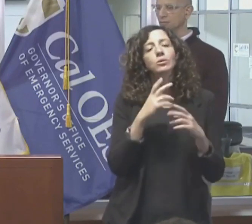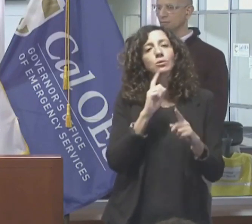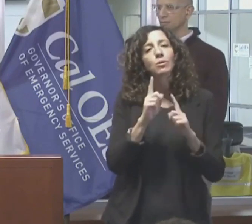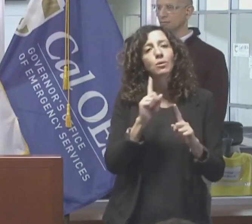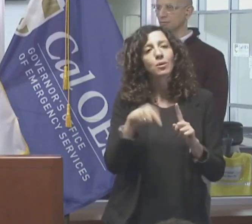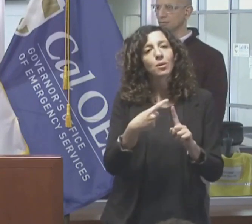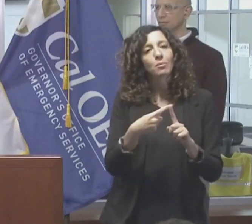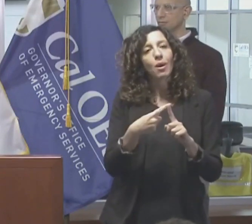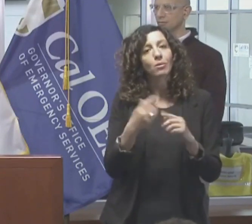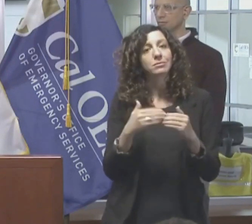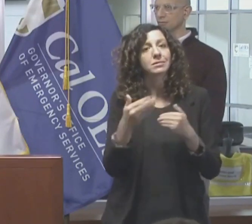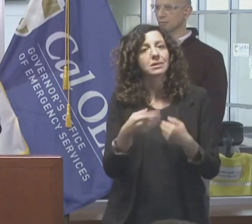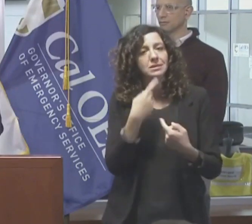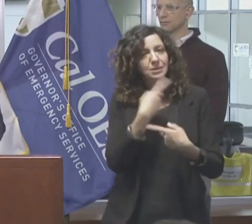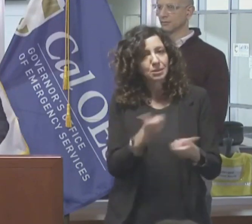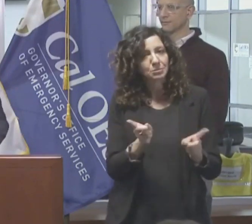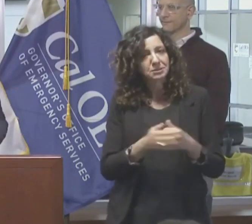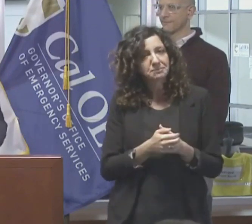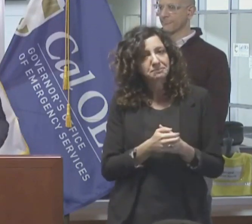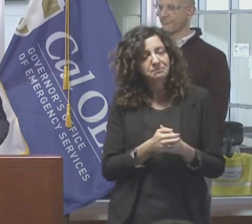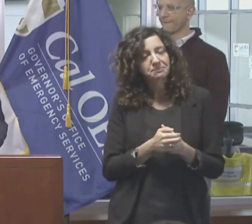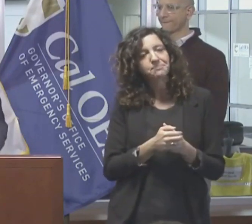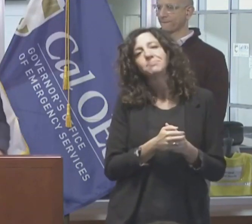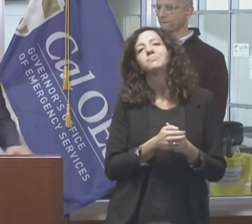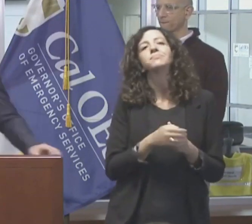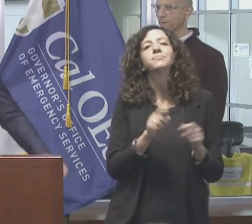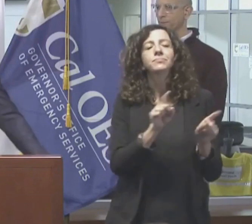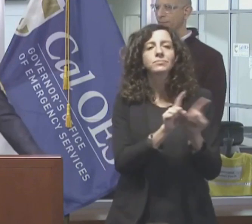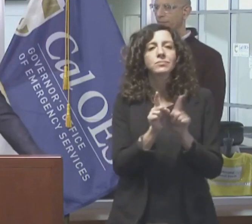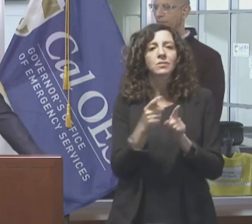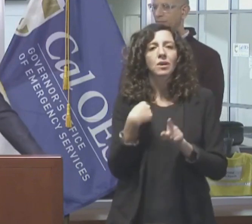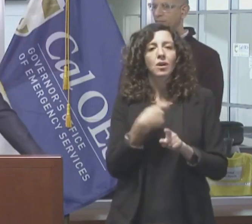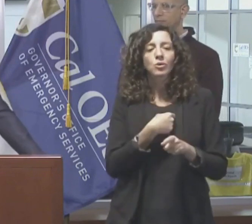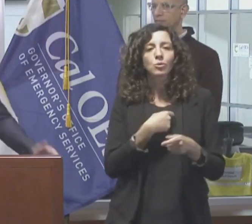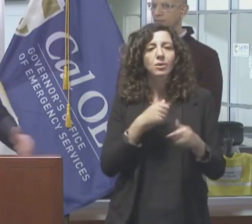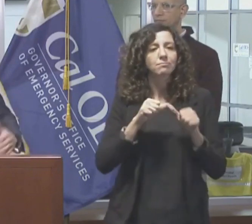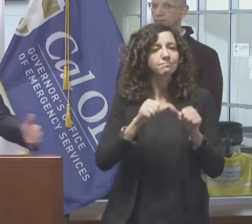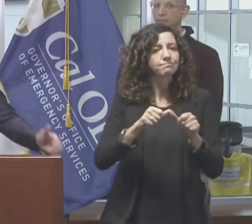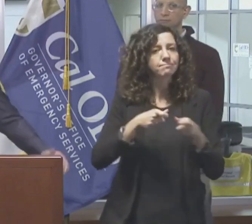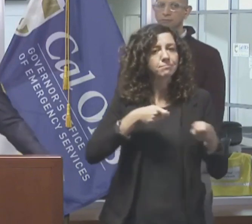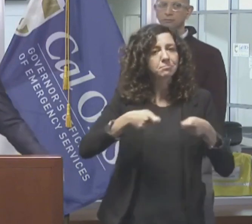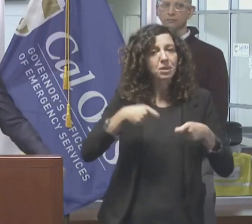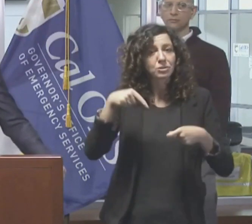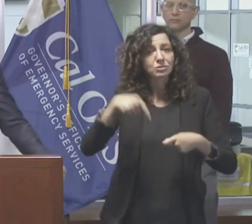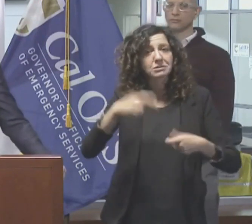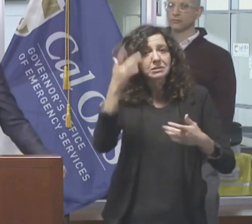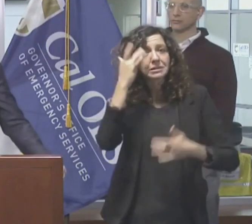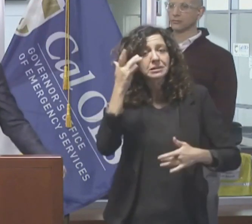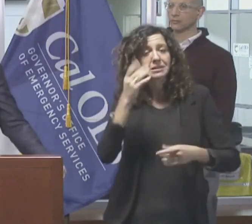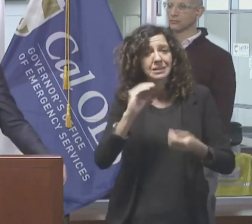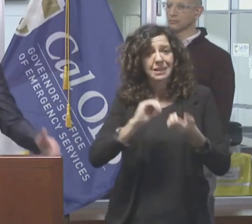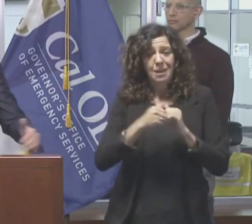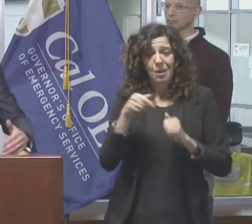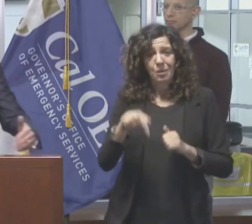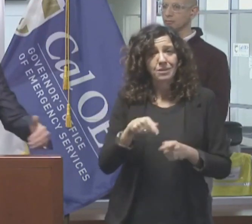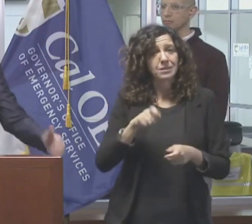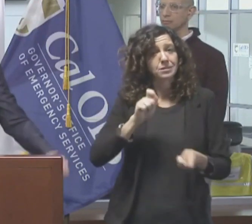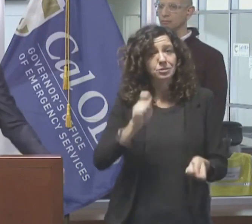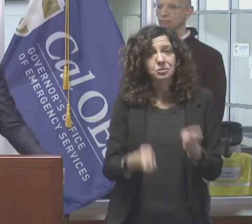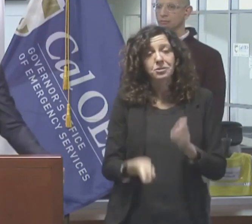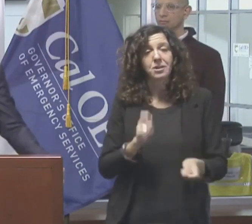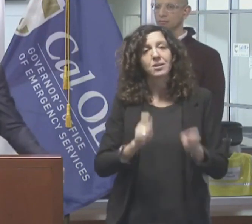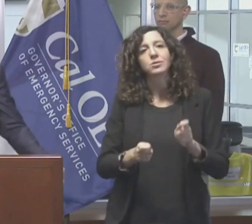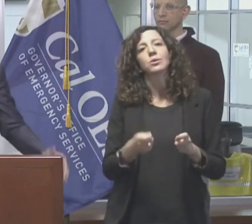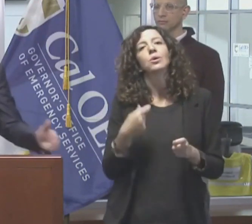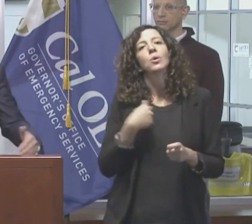subsequent announcement. And that is, as we manage this disease and the dynamic nature of this moment, we need to